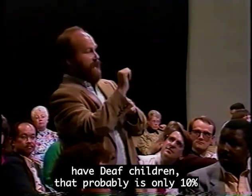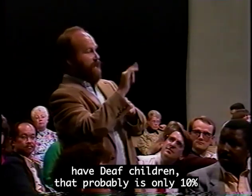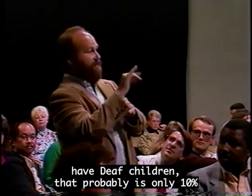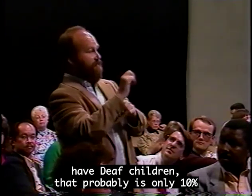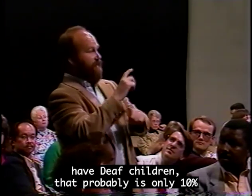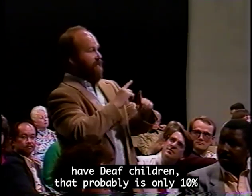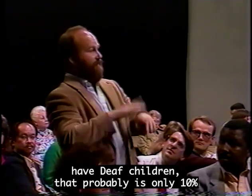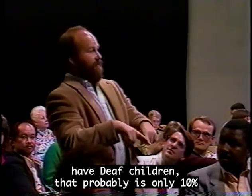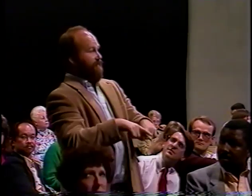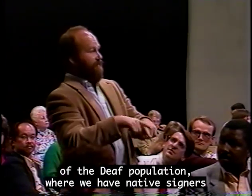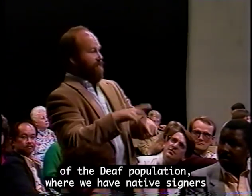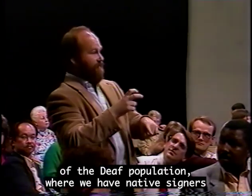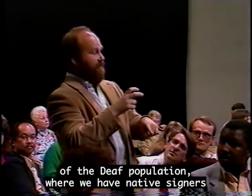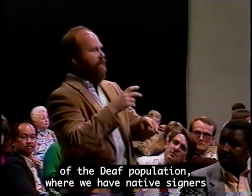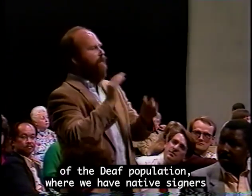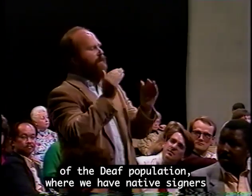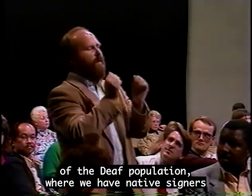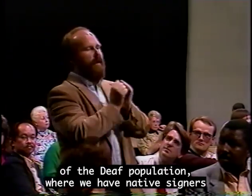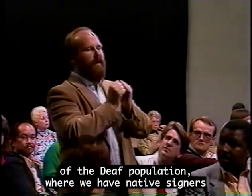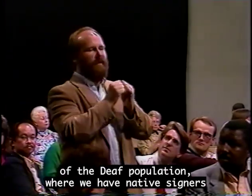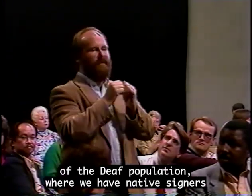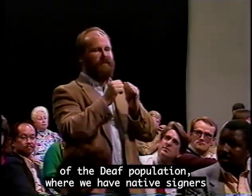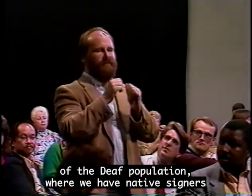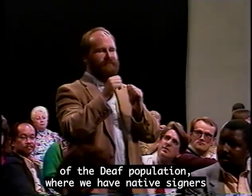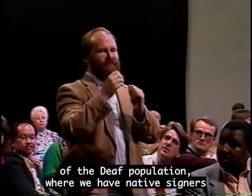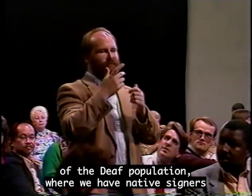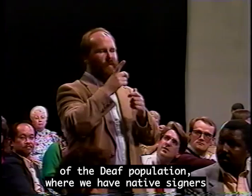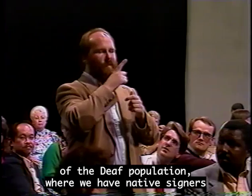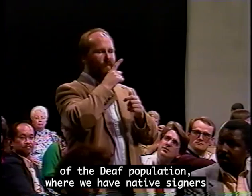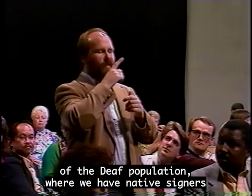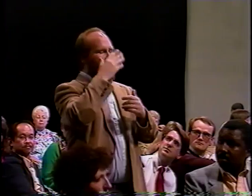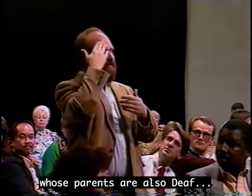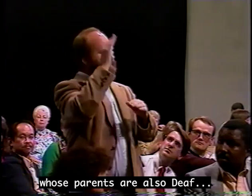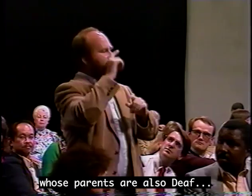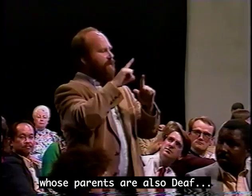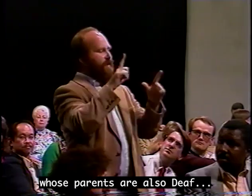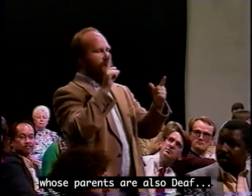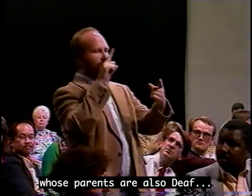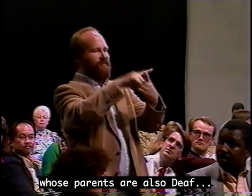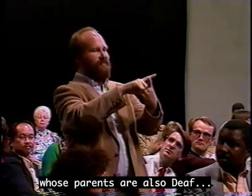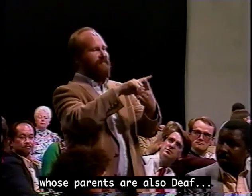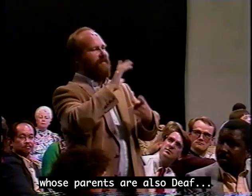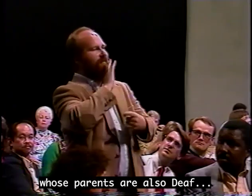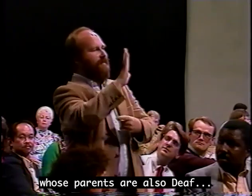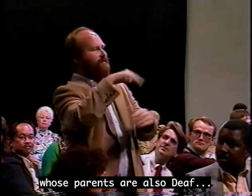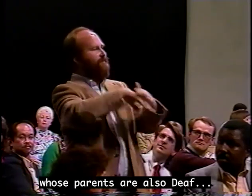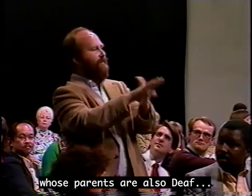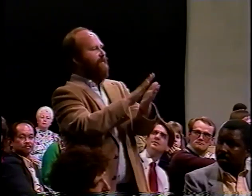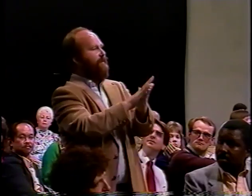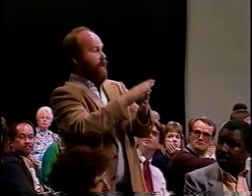only 10% of the deaf population where we have native signers whose parents are also deaf.